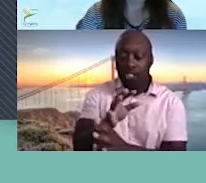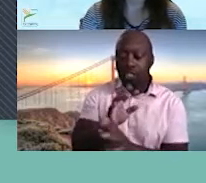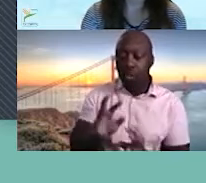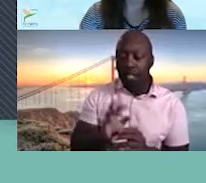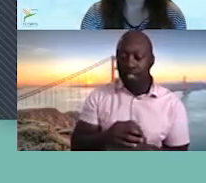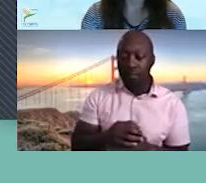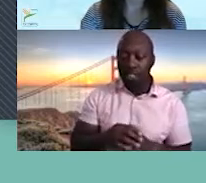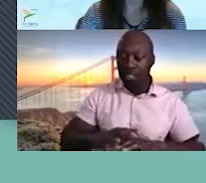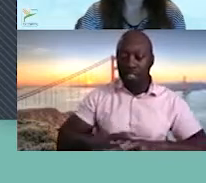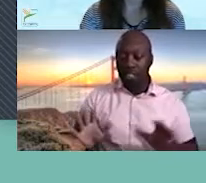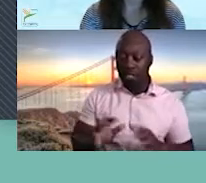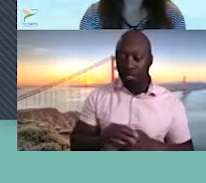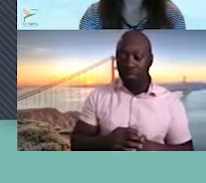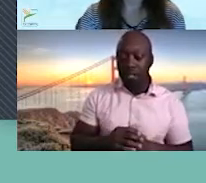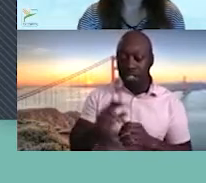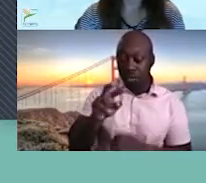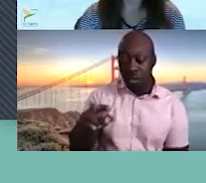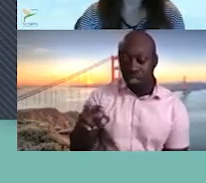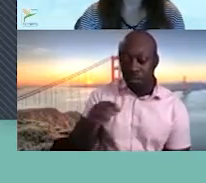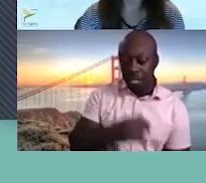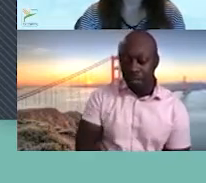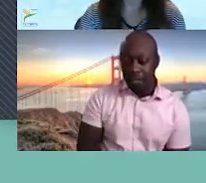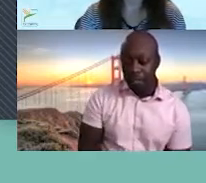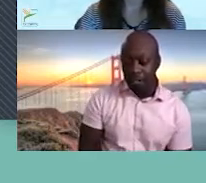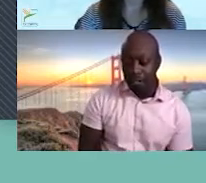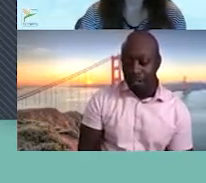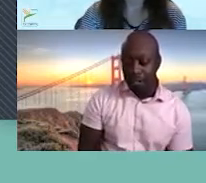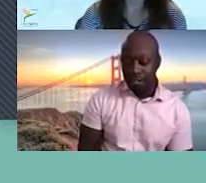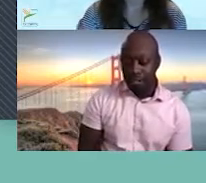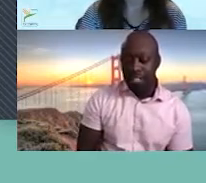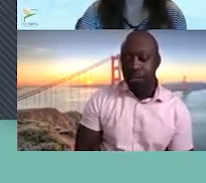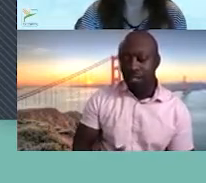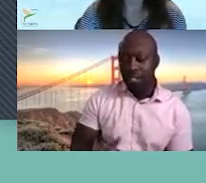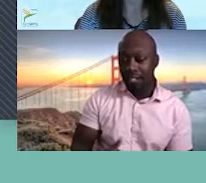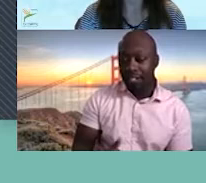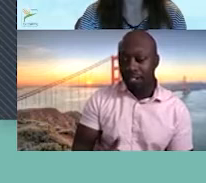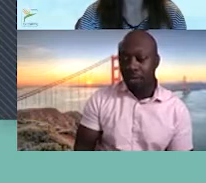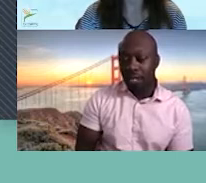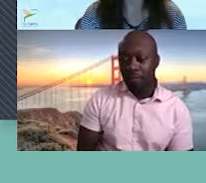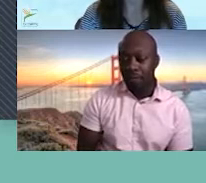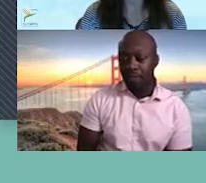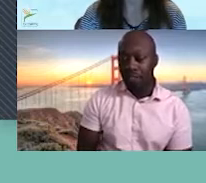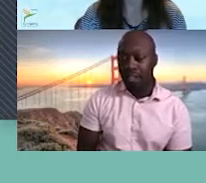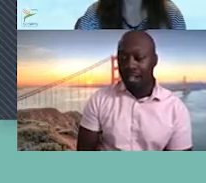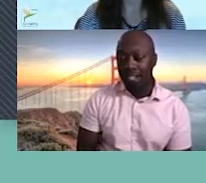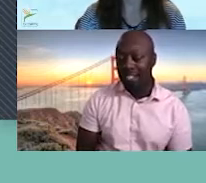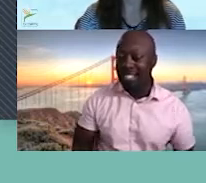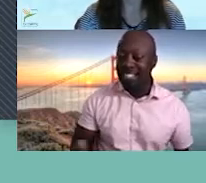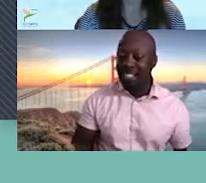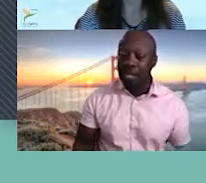try to just watch them. Just choose a point to just watch your baby. See what they're doing before the